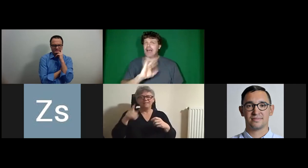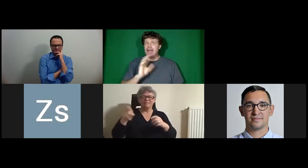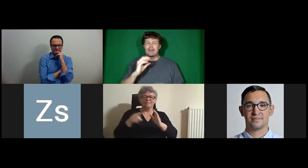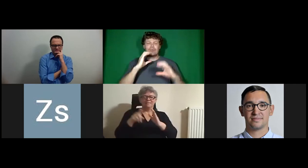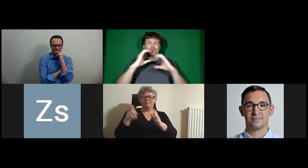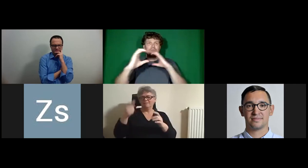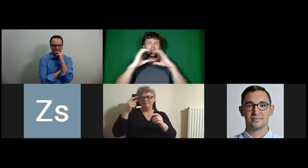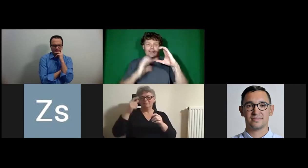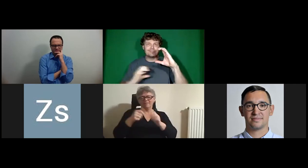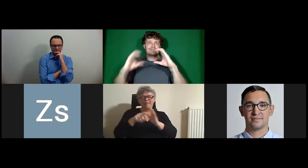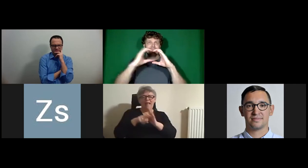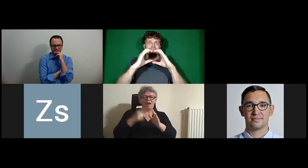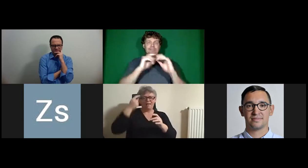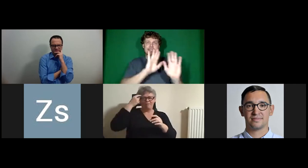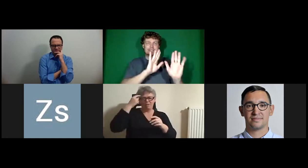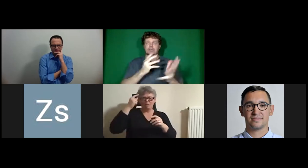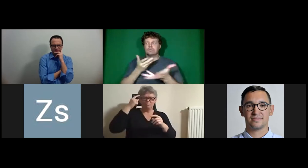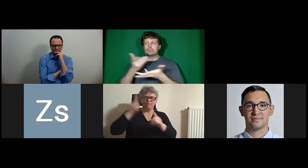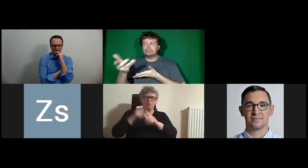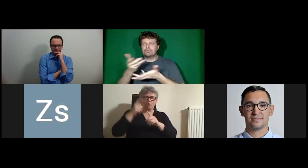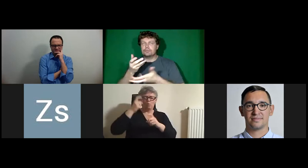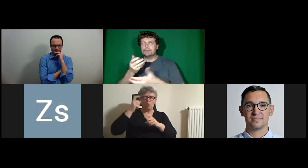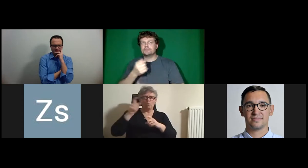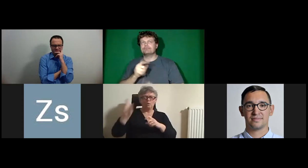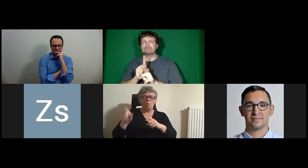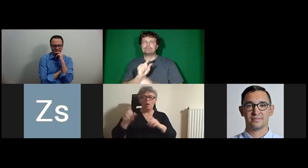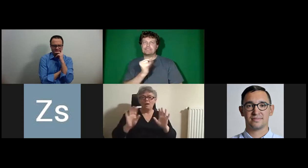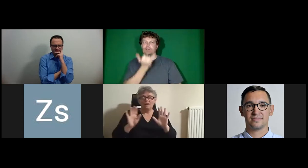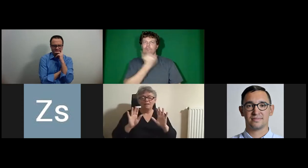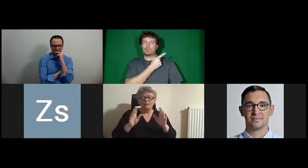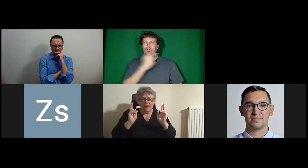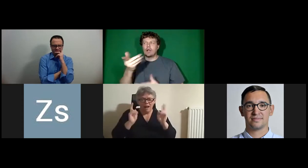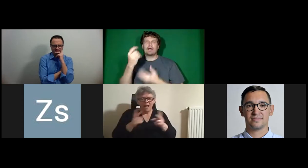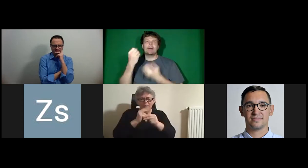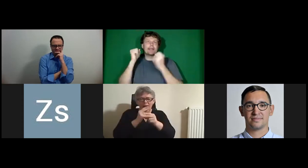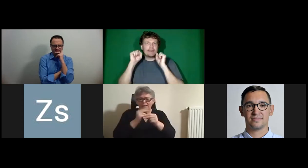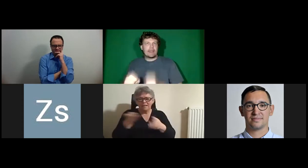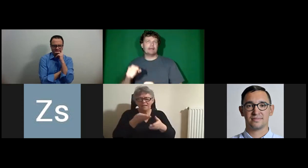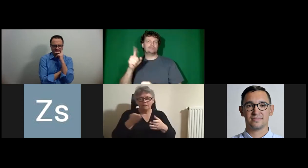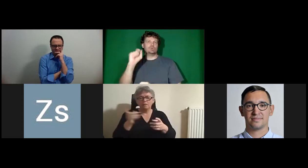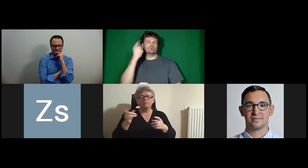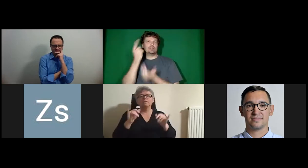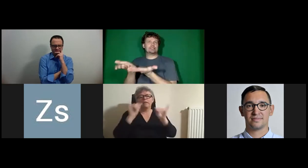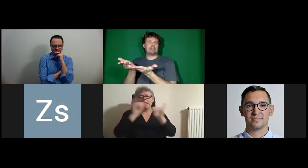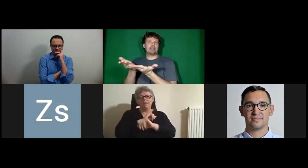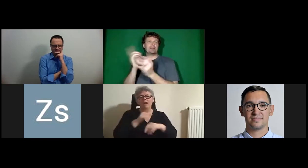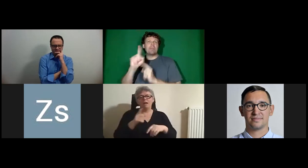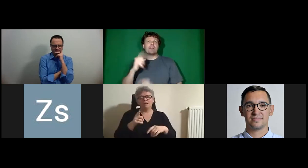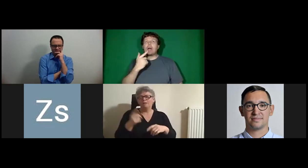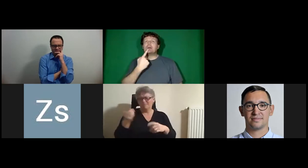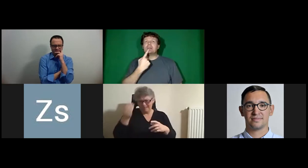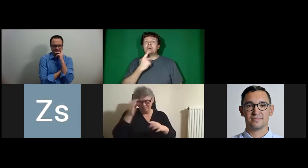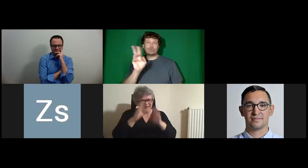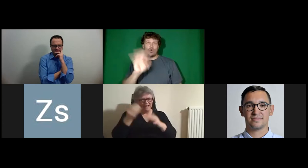this deaf person wasn't able to learn, was developmentally disabled. And he felt so